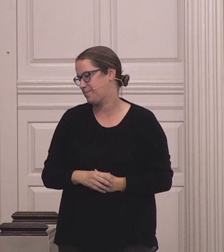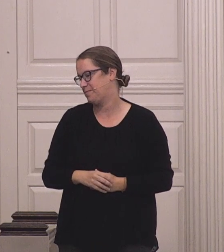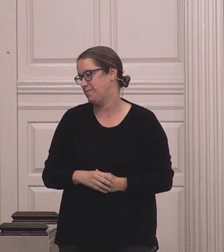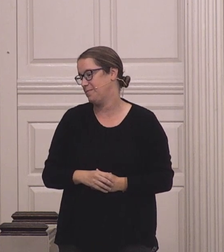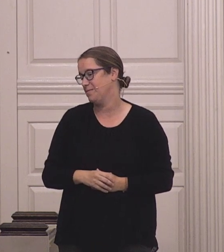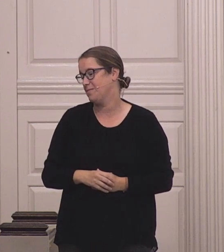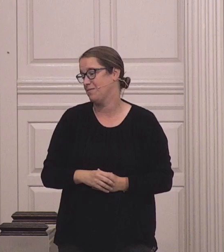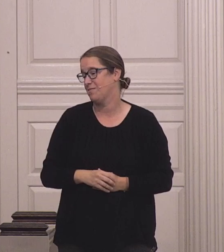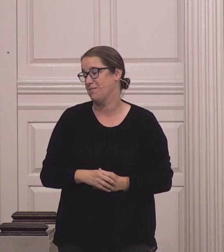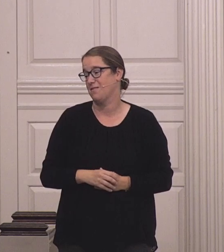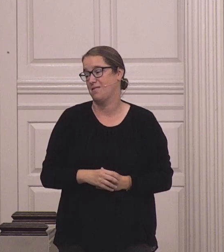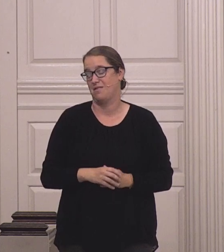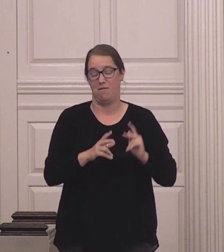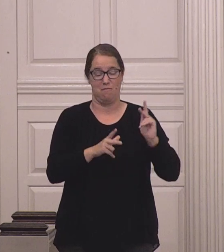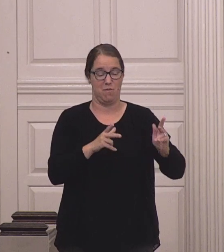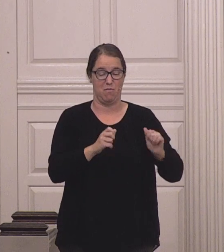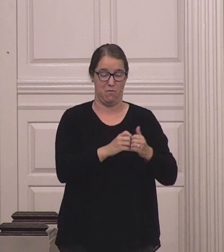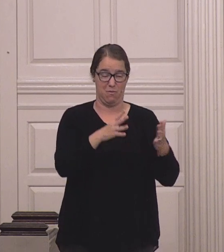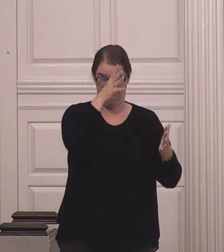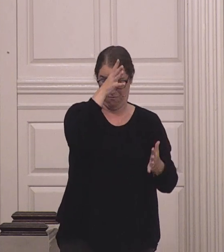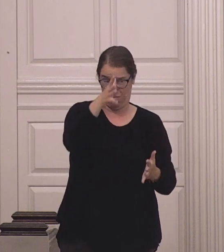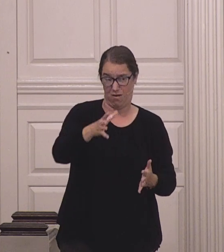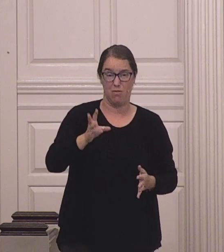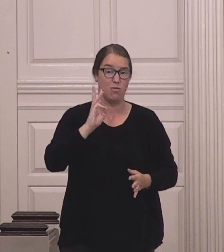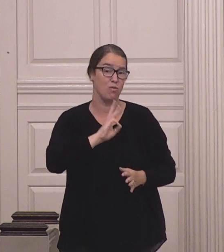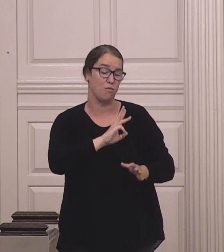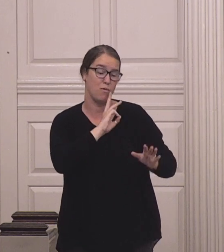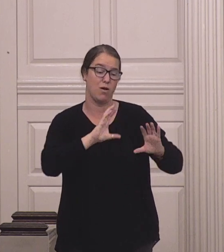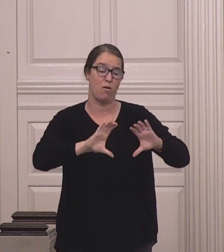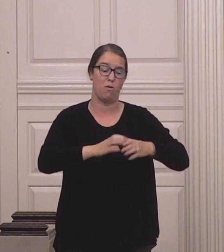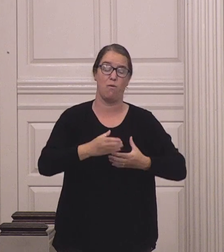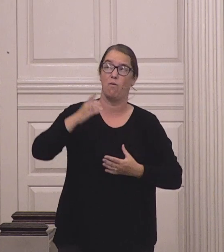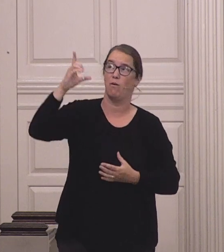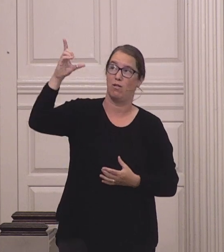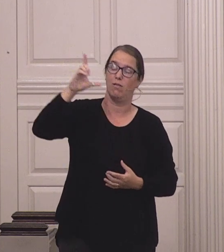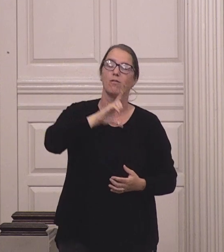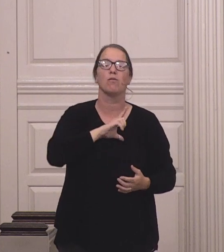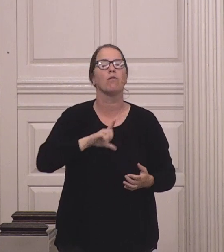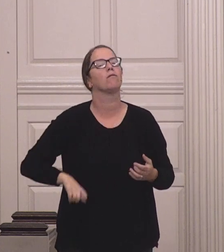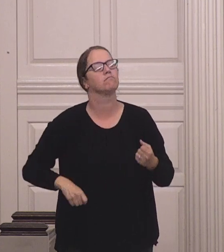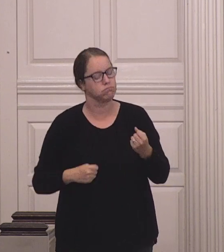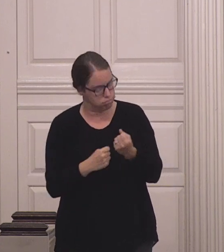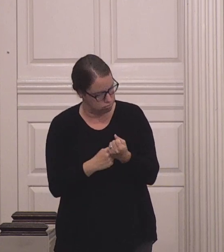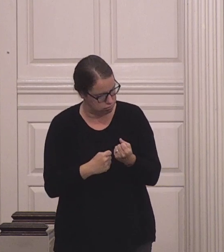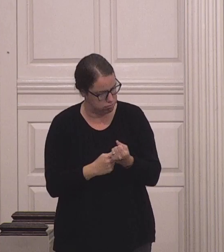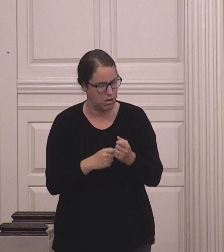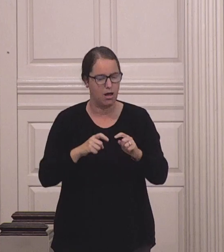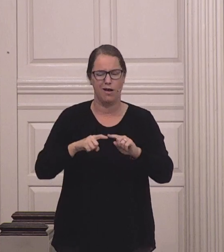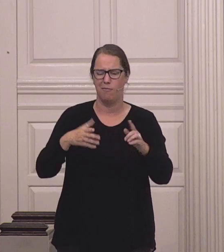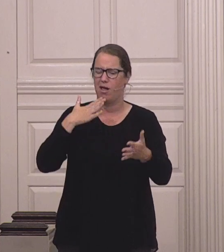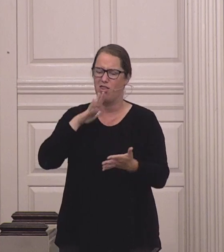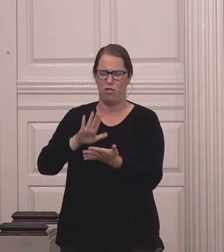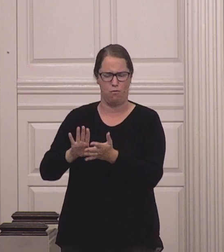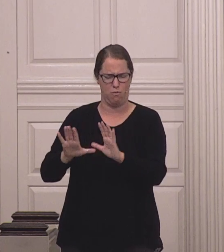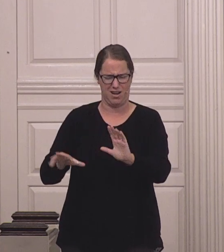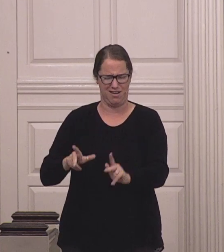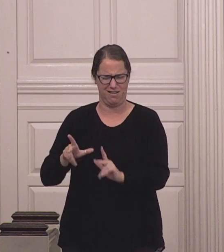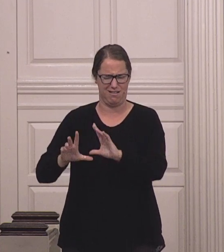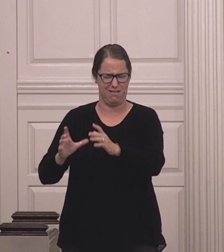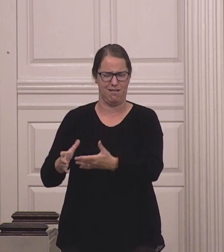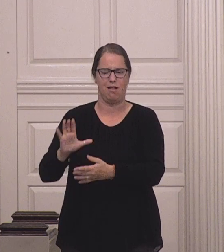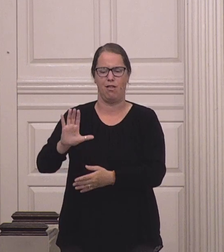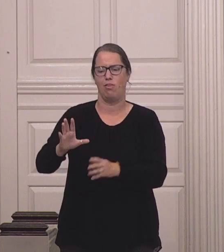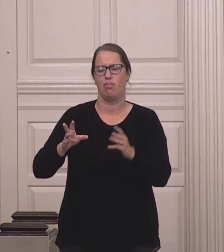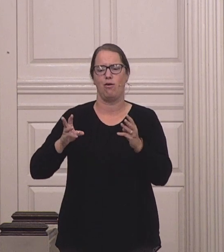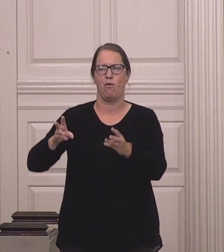The fatherless and the widow he sustains, but the way of the wicked he thwarts. The Lord